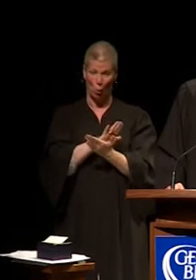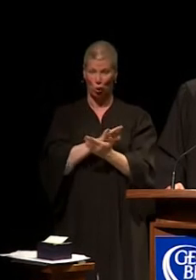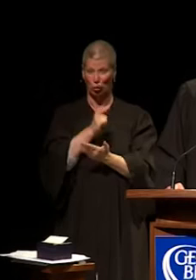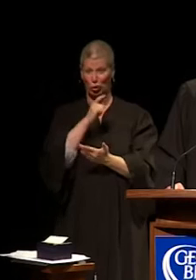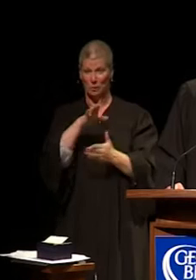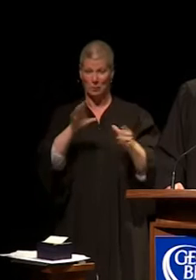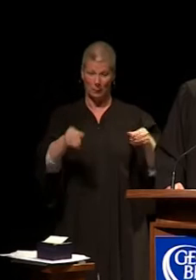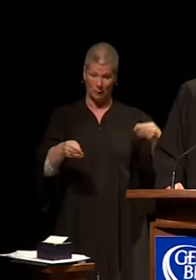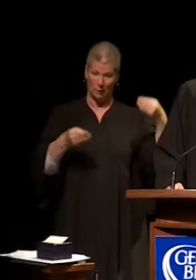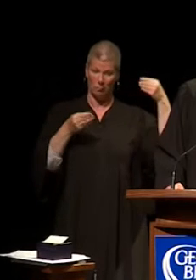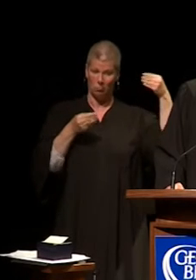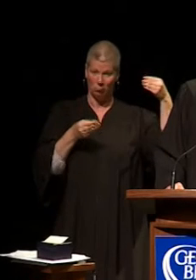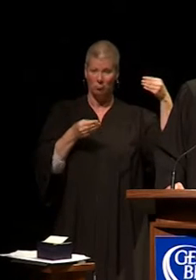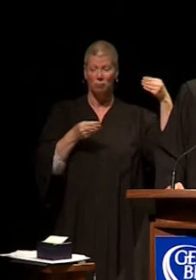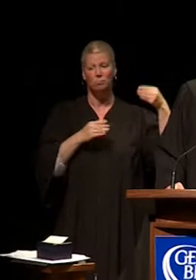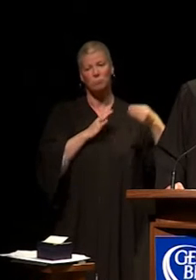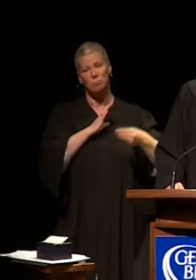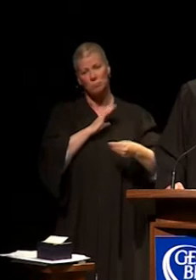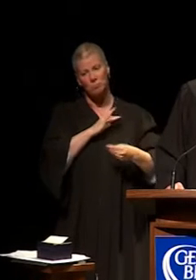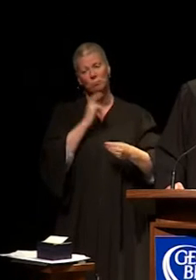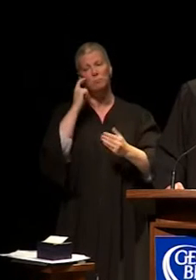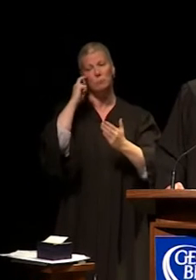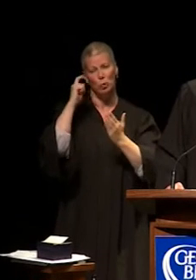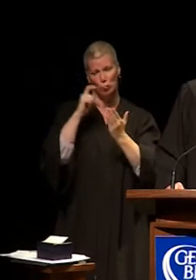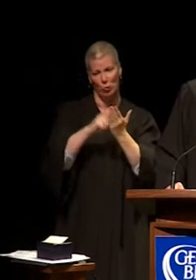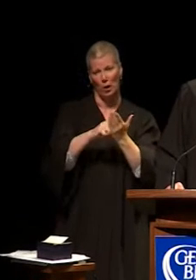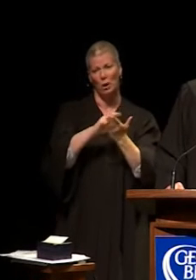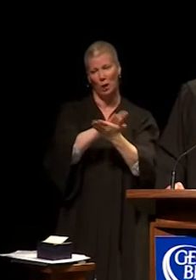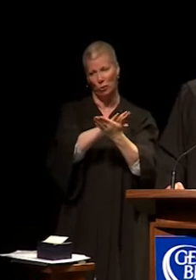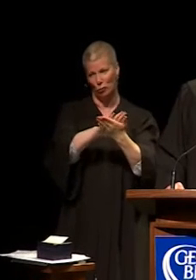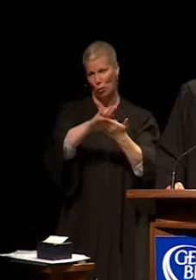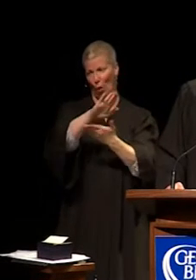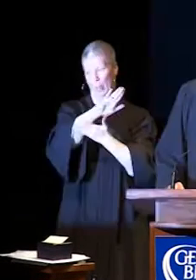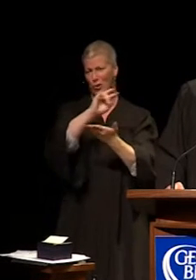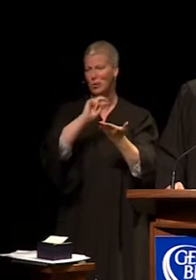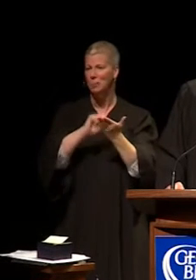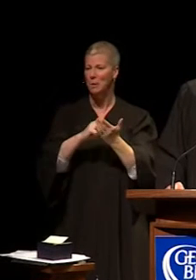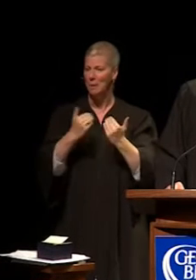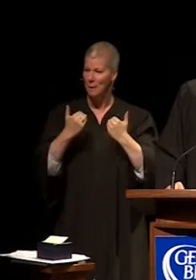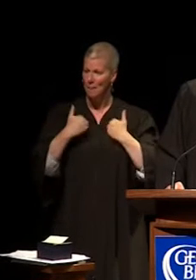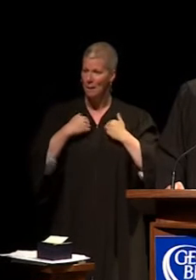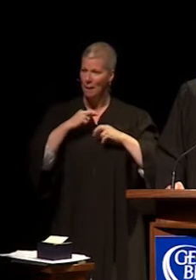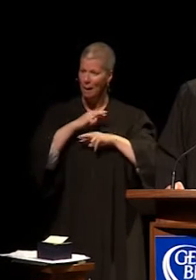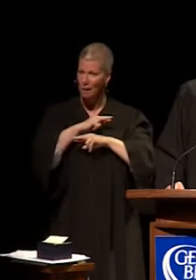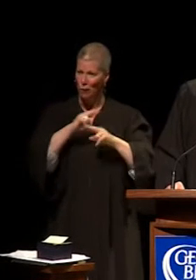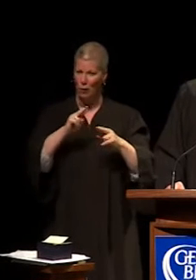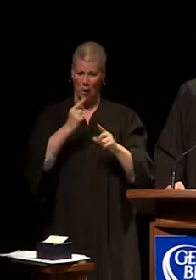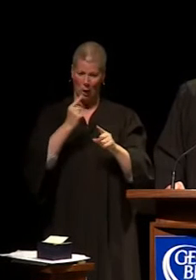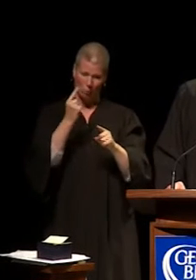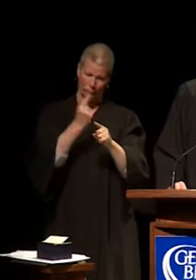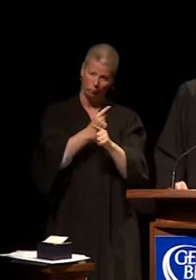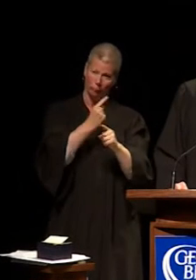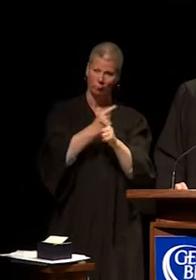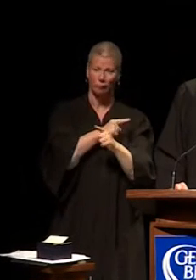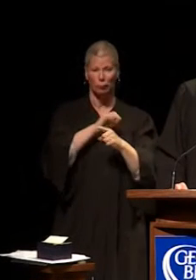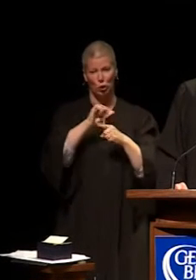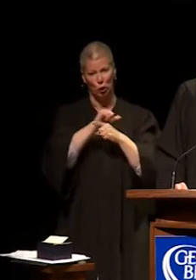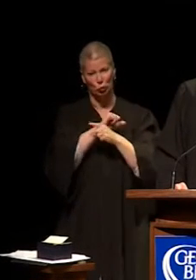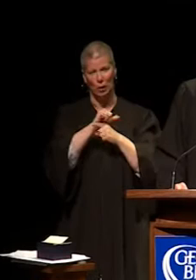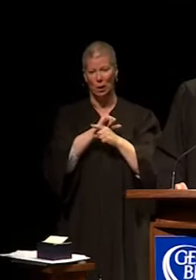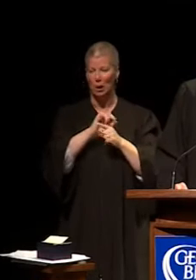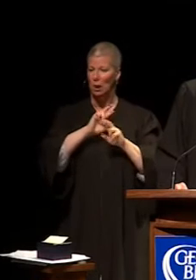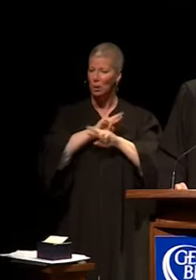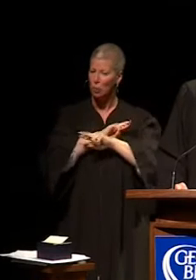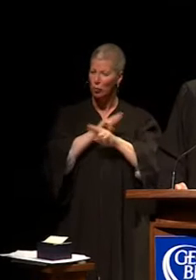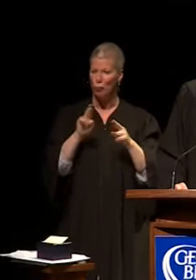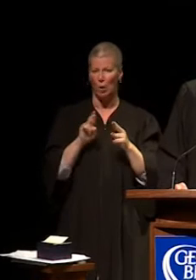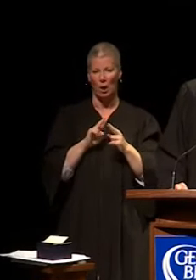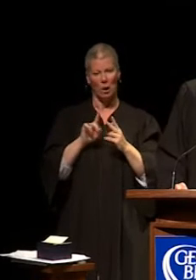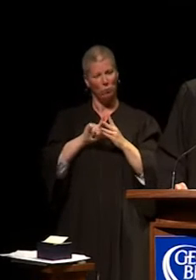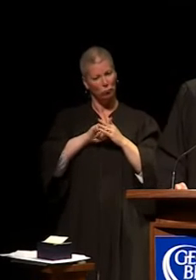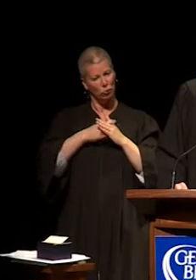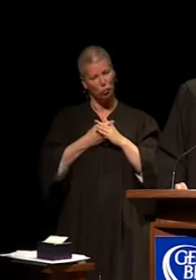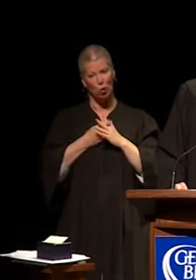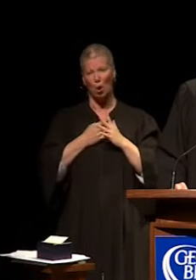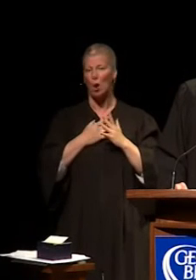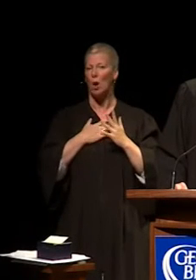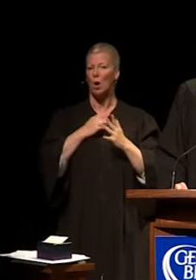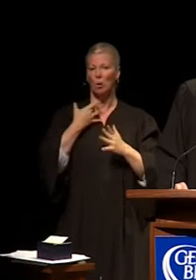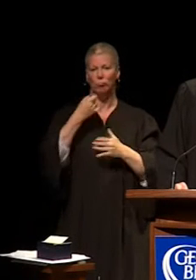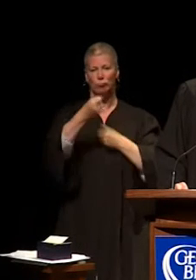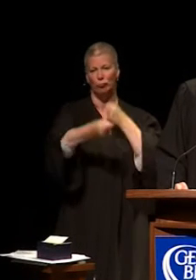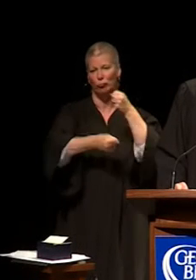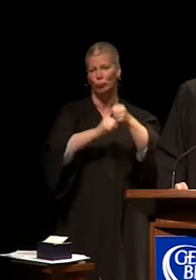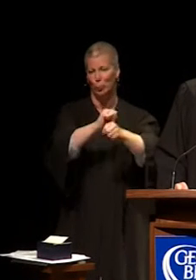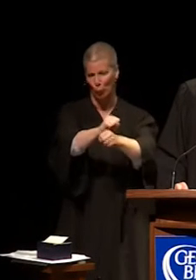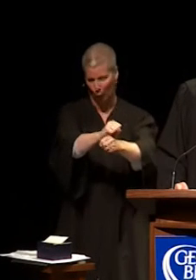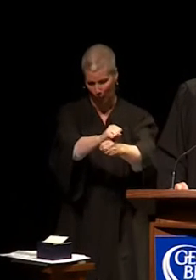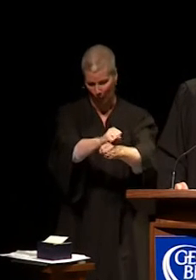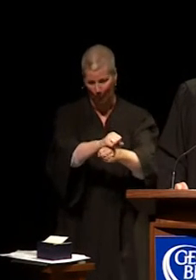institution that has prepared you with practical training to start your career. Now, it is time